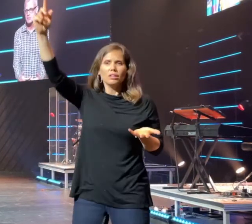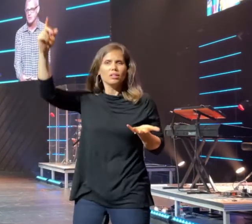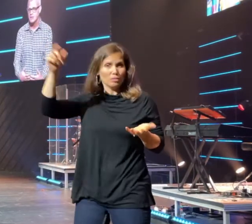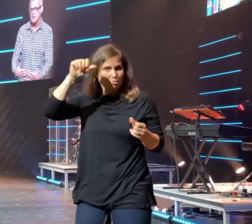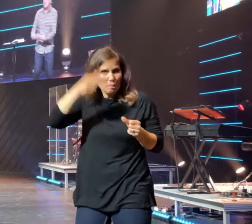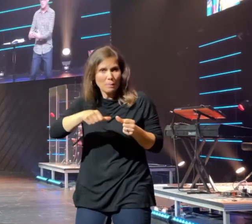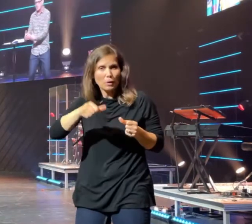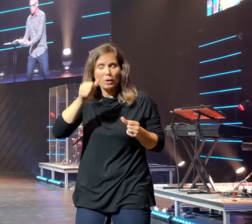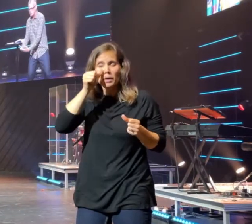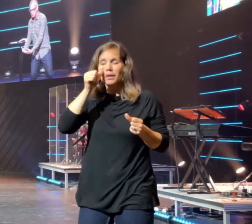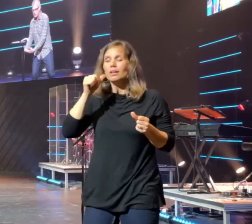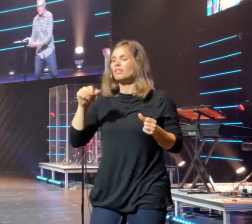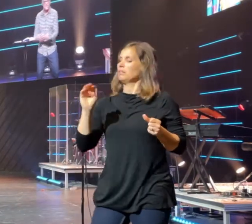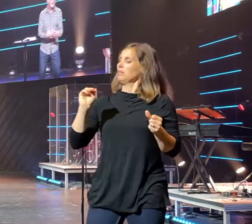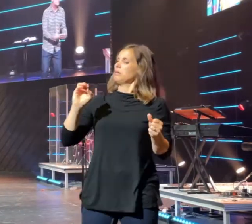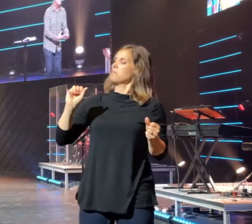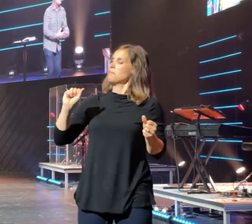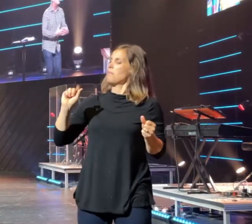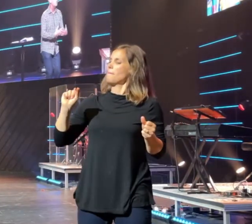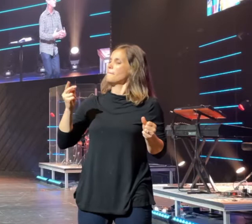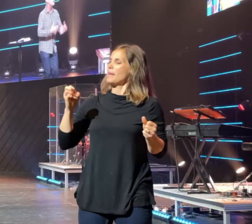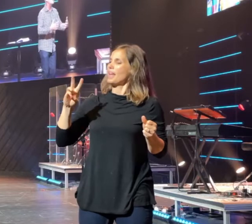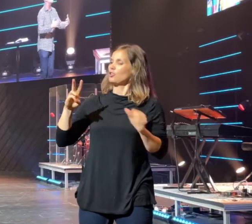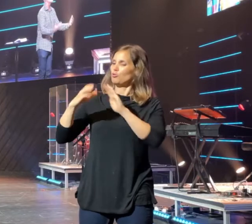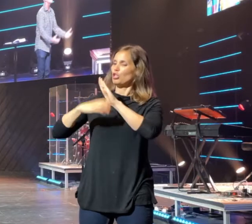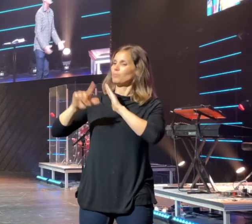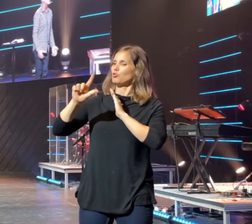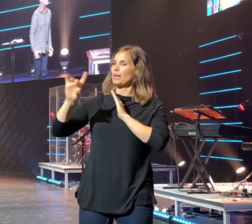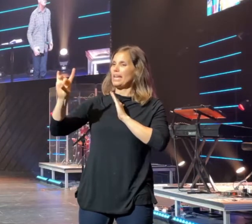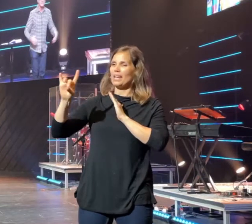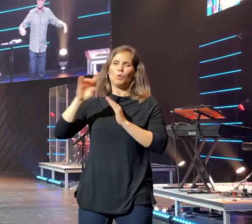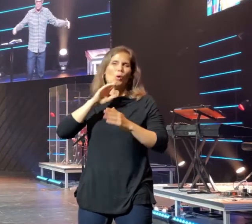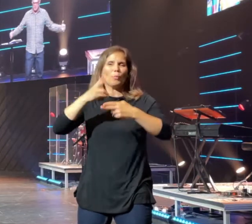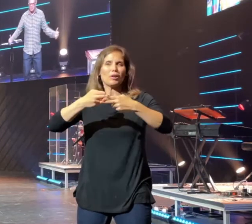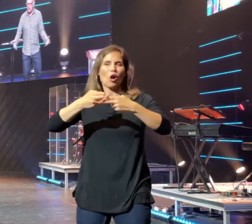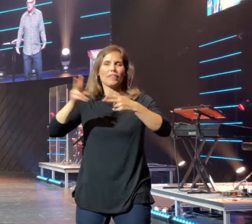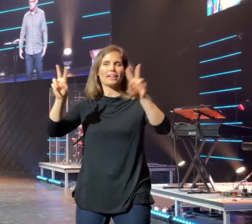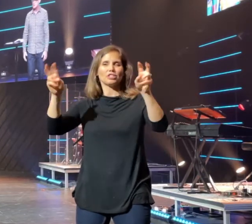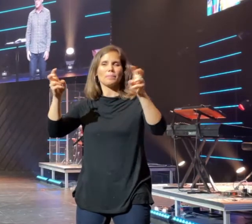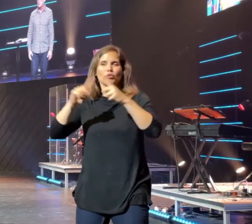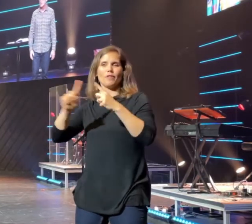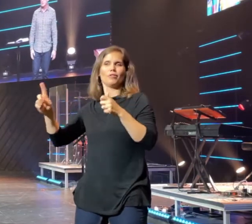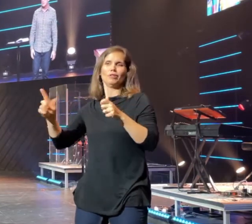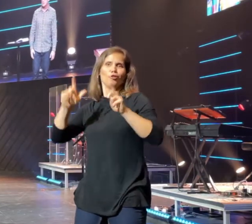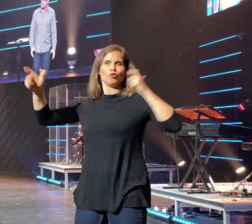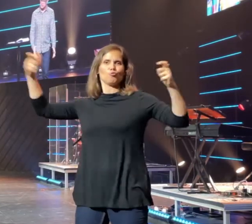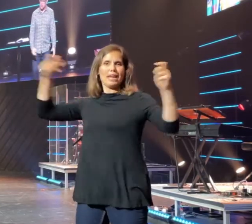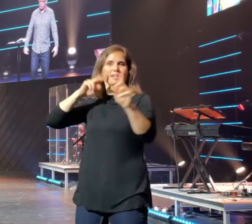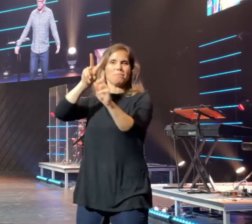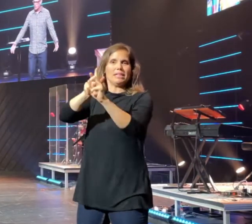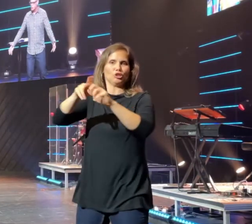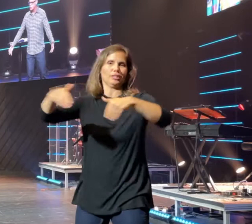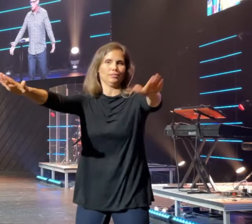this. At Matthew chapter 28, Acts chapter 1, we call it the Great Commission or the Mission of the Church. He says, listen, friends, first is the